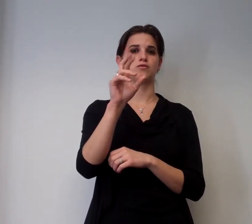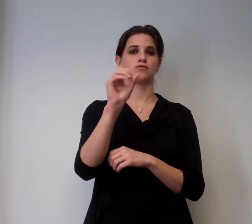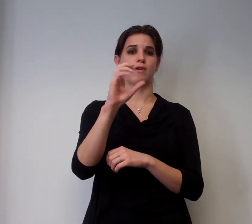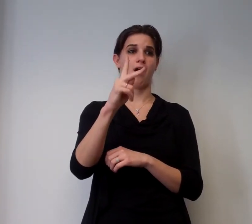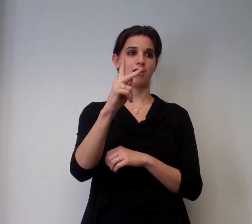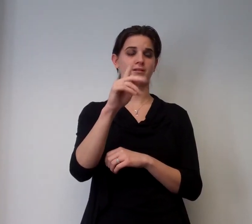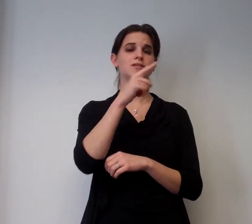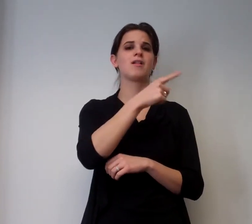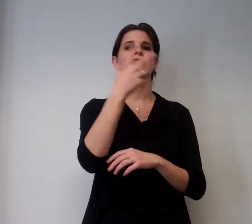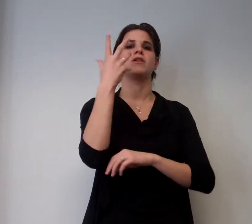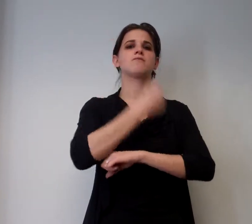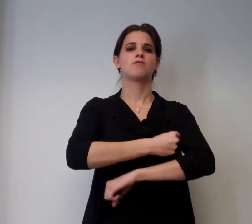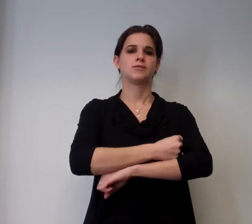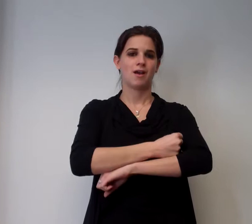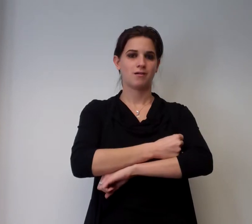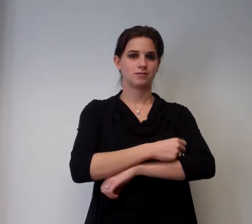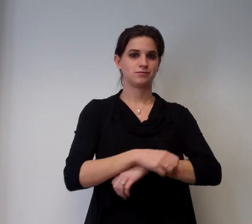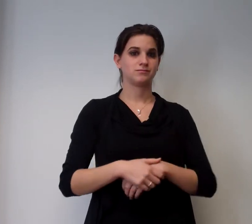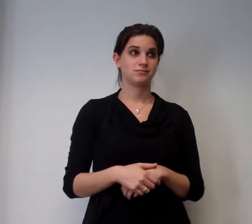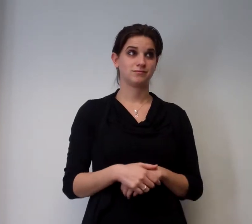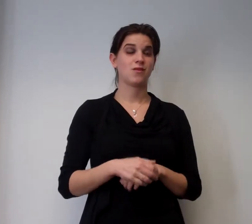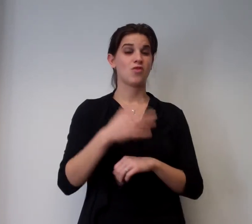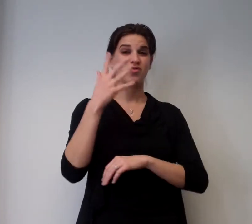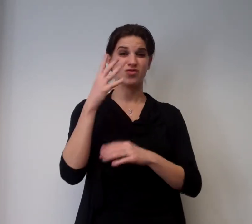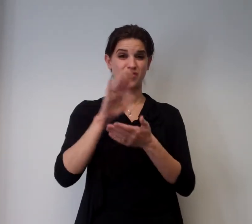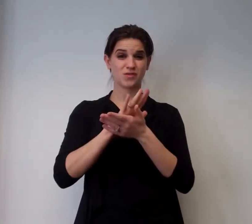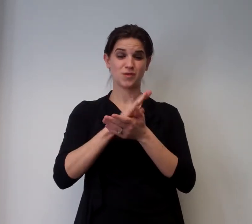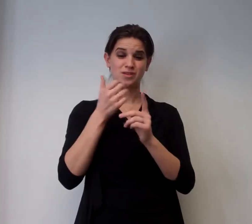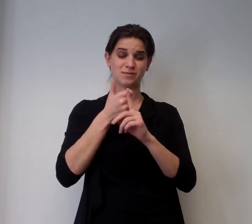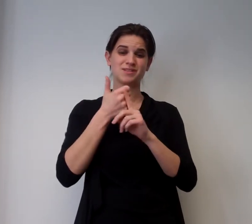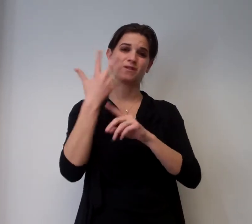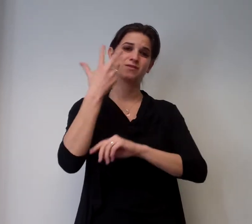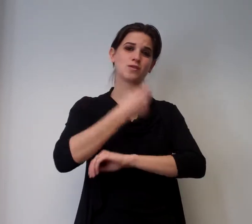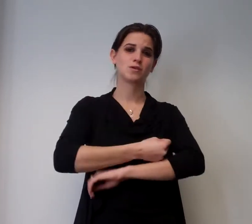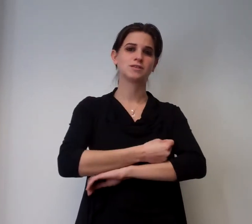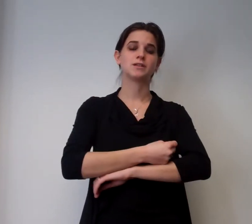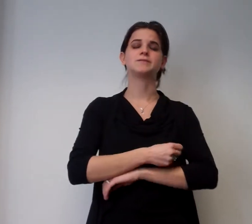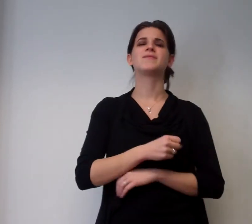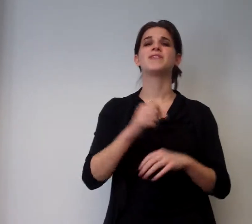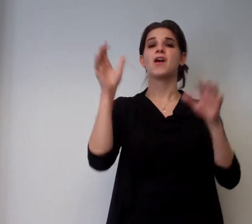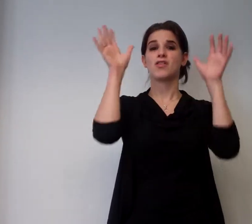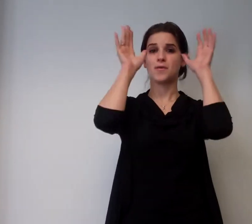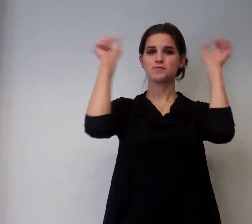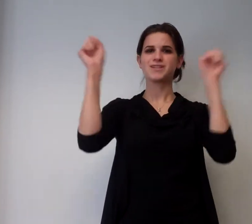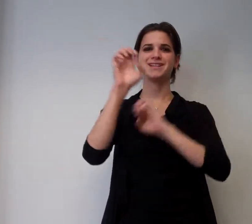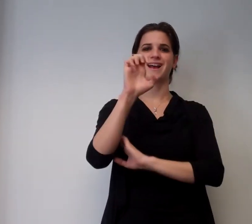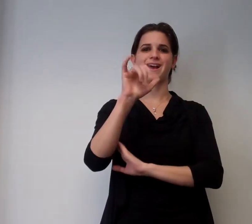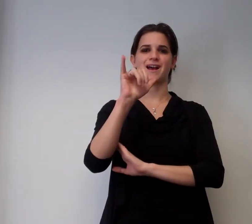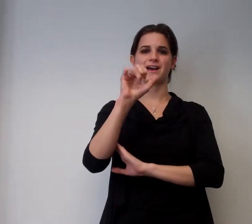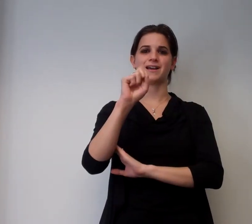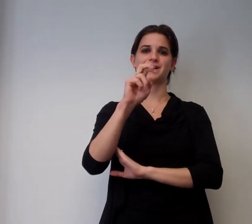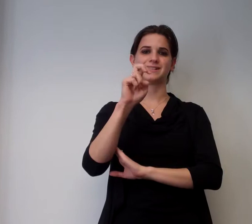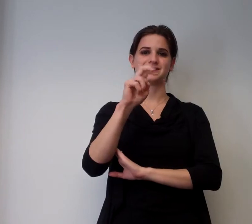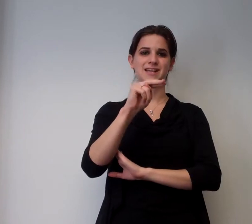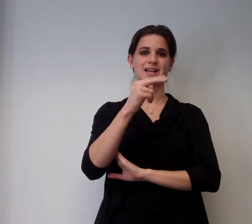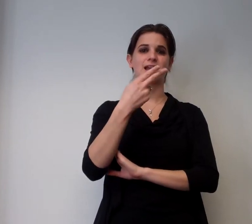camps and so forth and so forth. But Eisenhower was in a difficult situation because Eisenhower really didn't believe that you could force people to